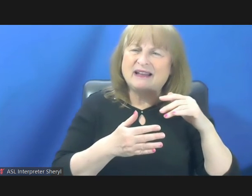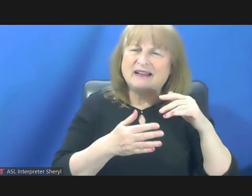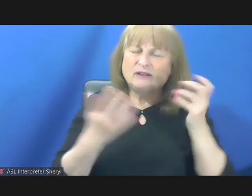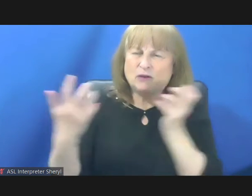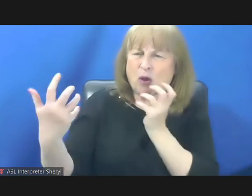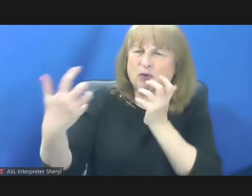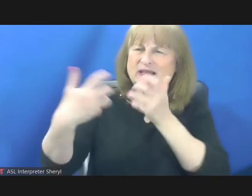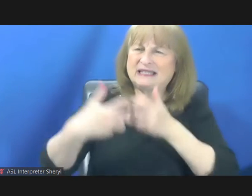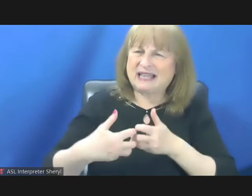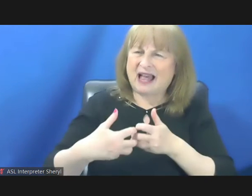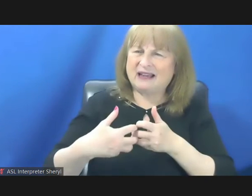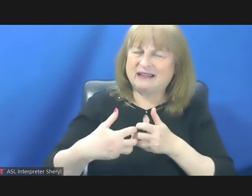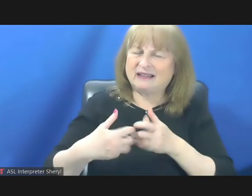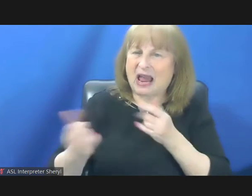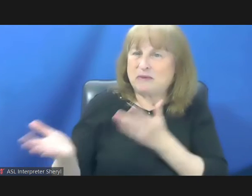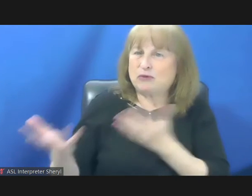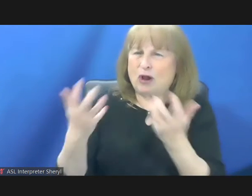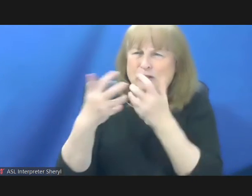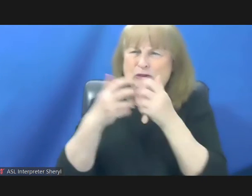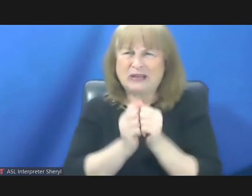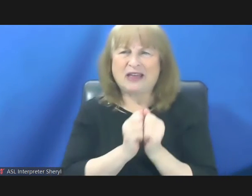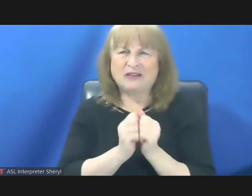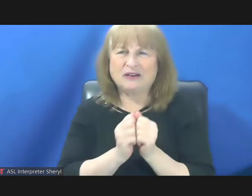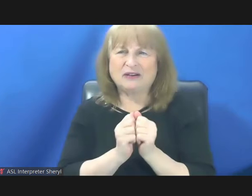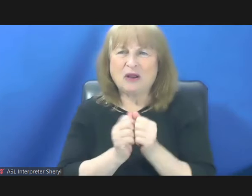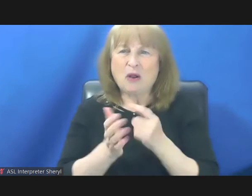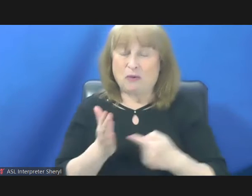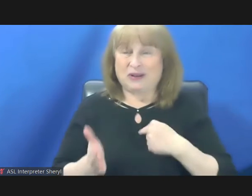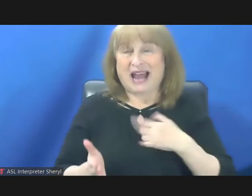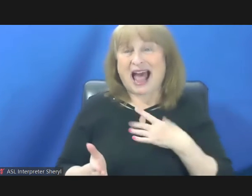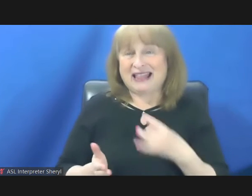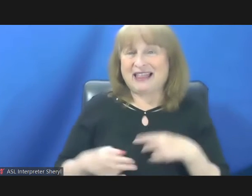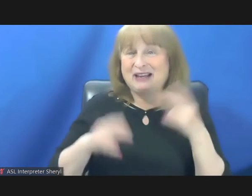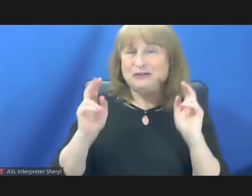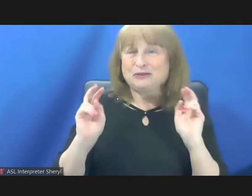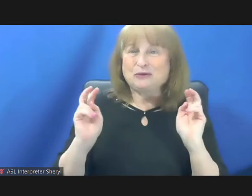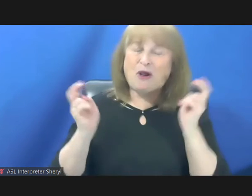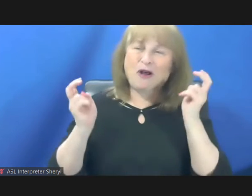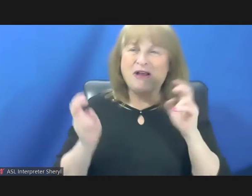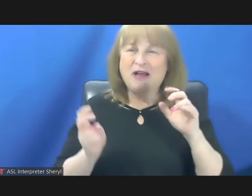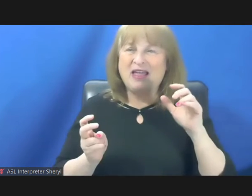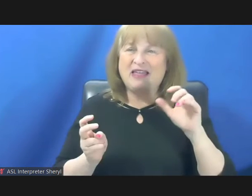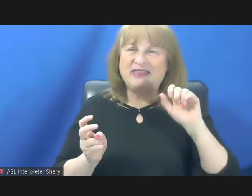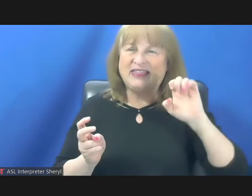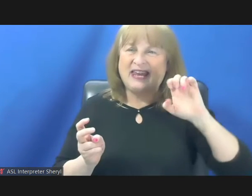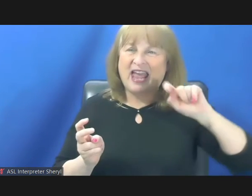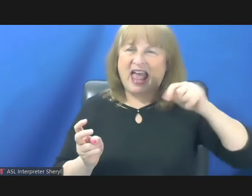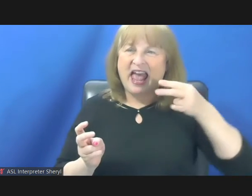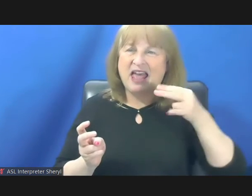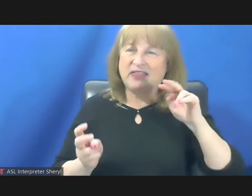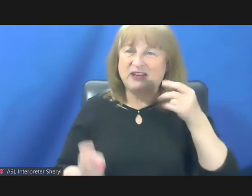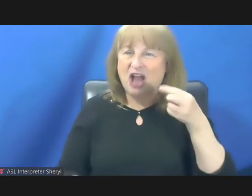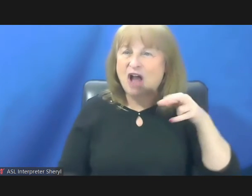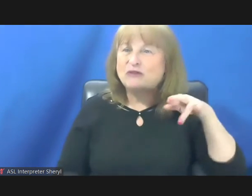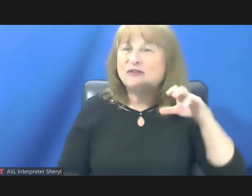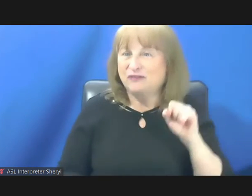coincided and brought together what I like to call the ethnographer's knowledge with the filmmaker's